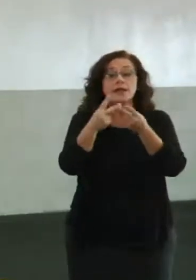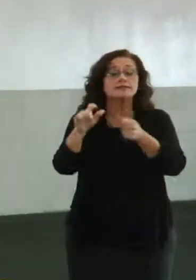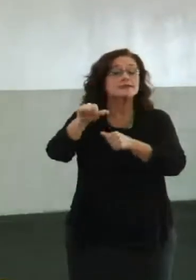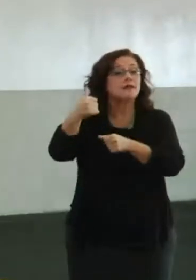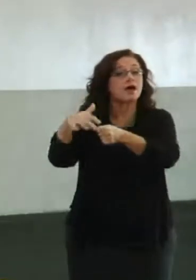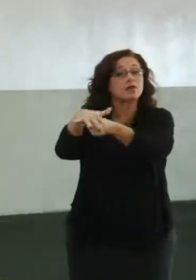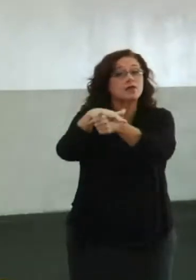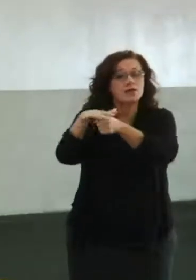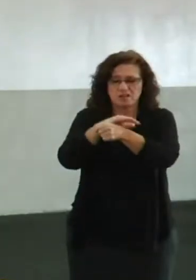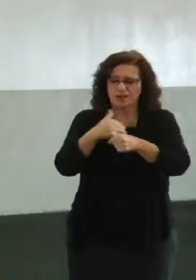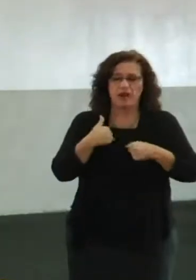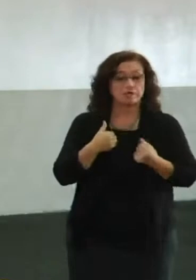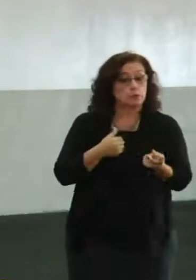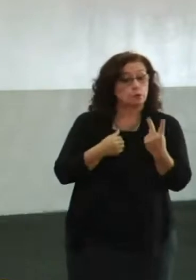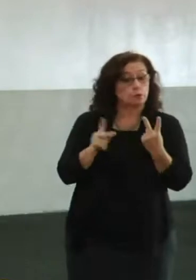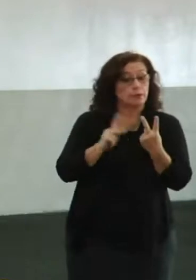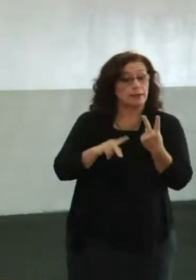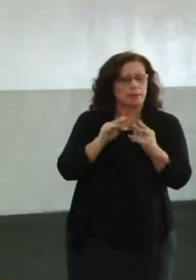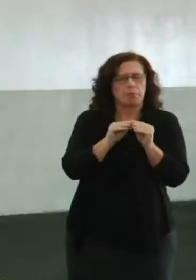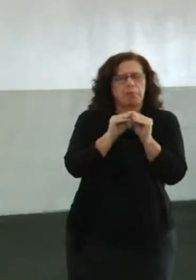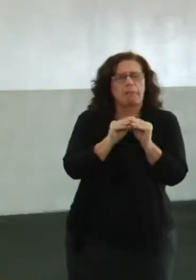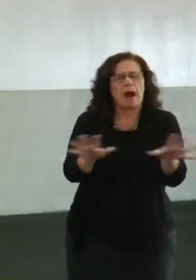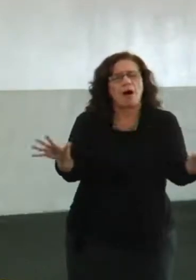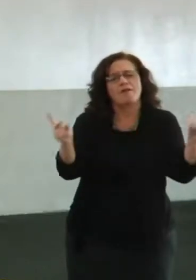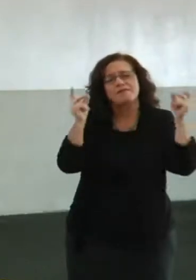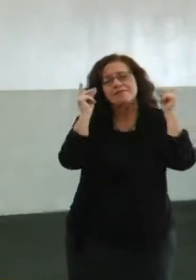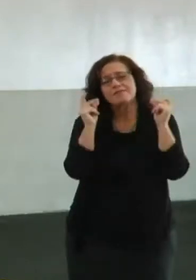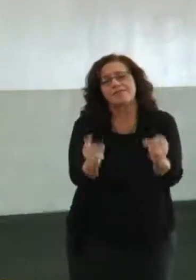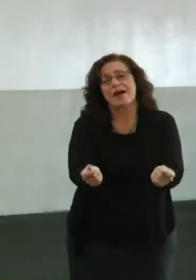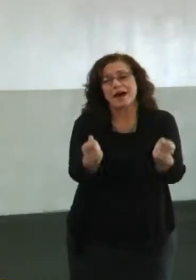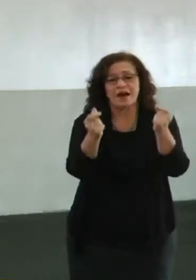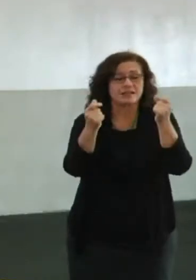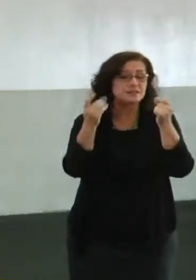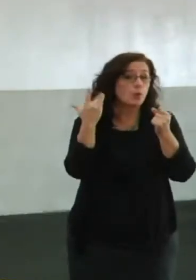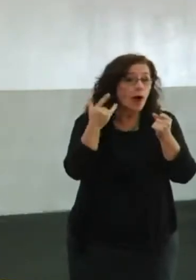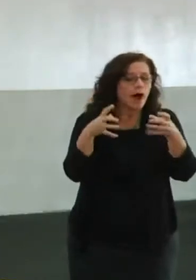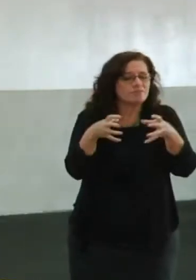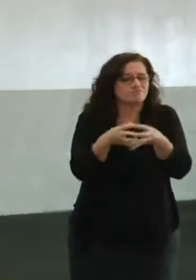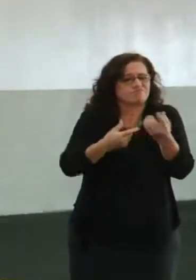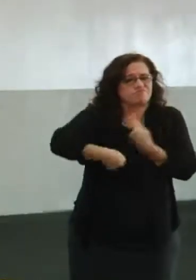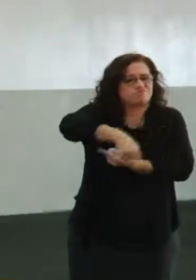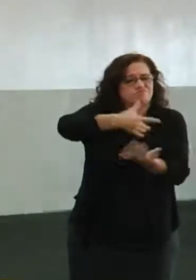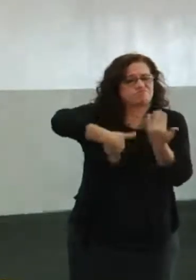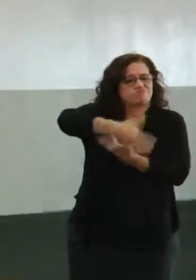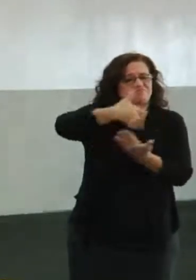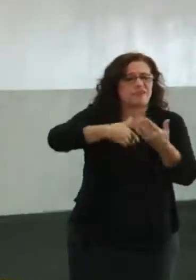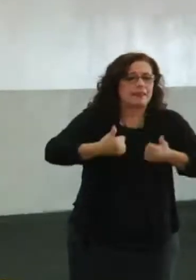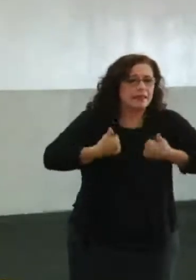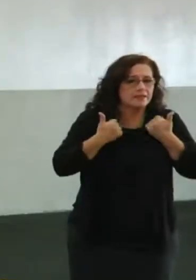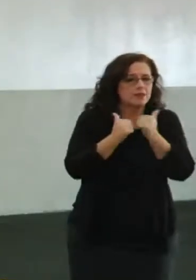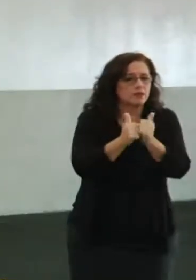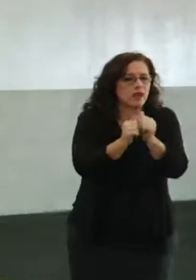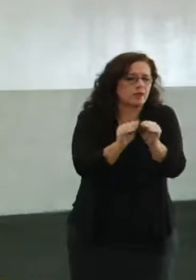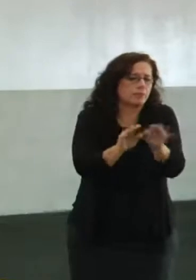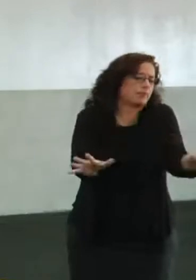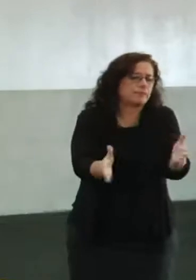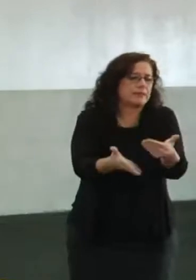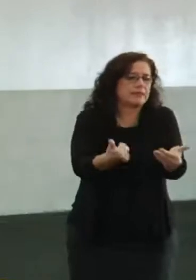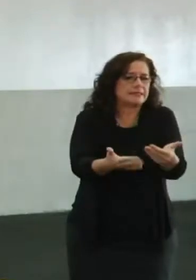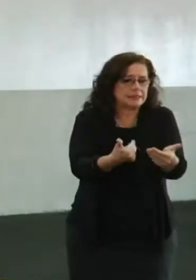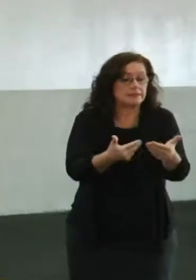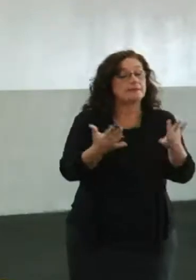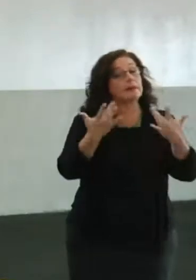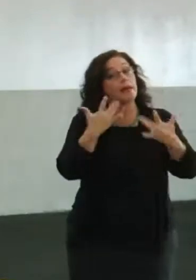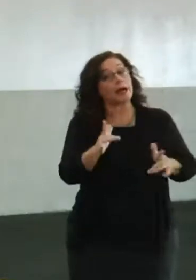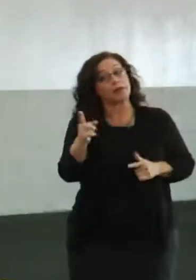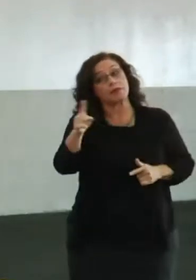everyone got it. So it's really important that we stop it. We don't want people to get transferred to work. We don't want it to transfer to school or